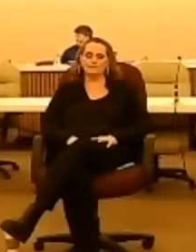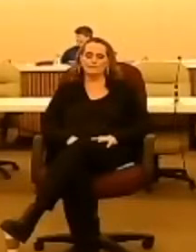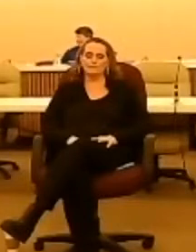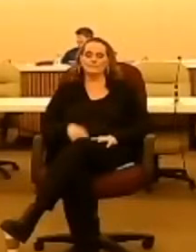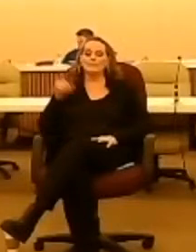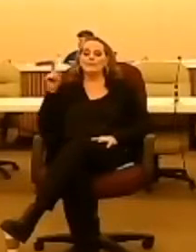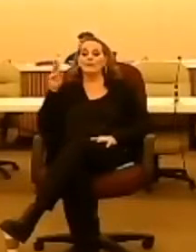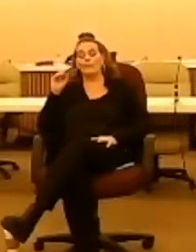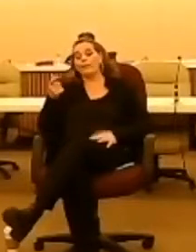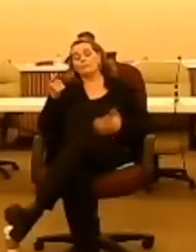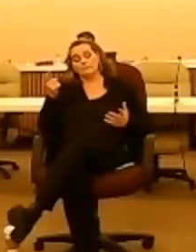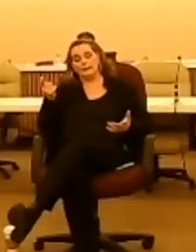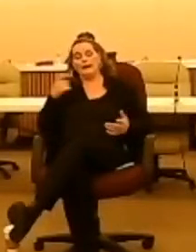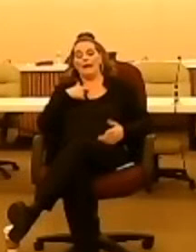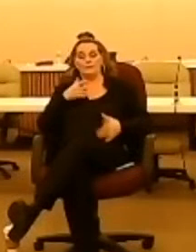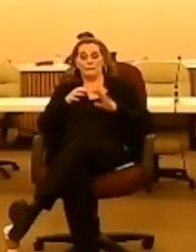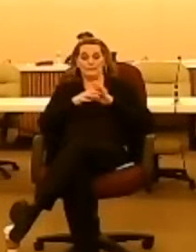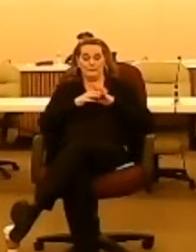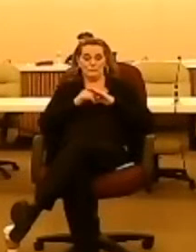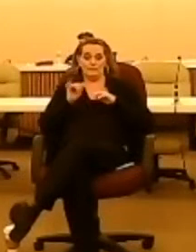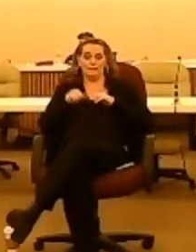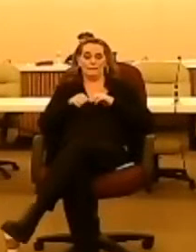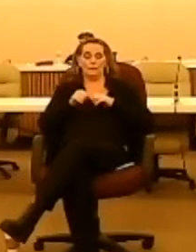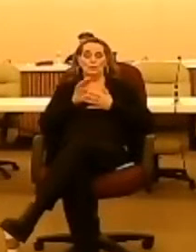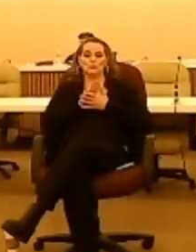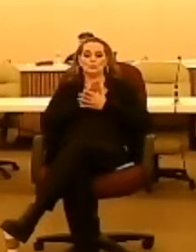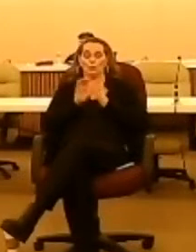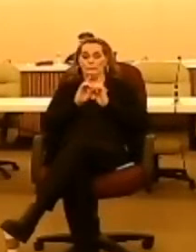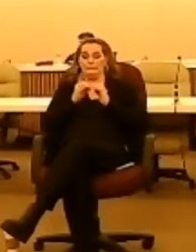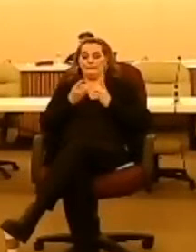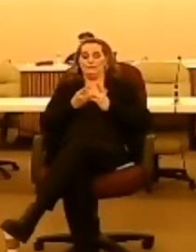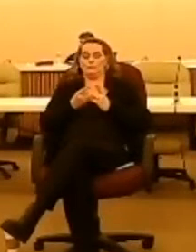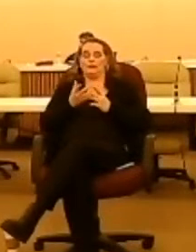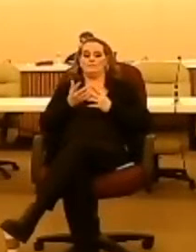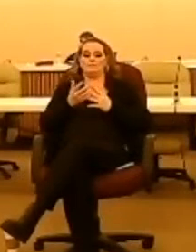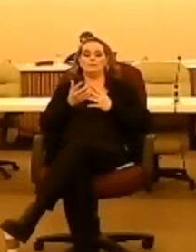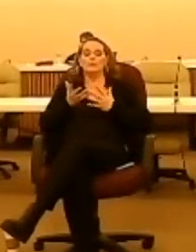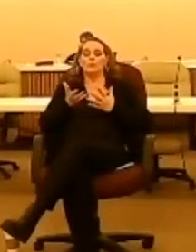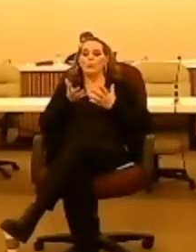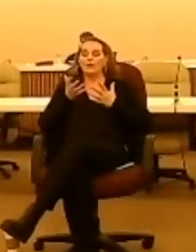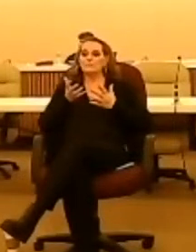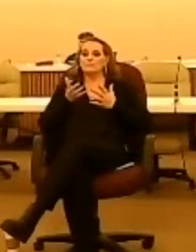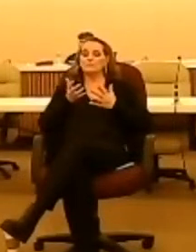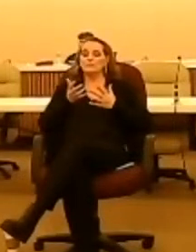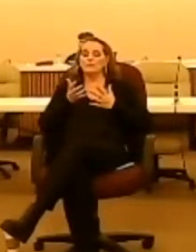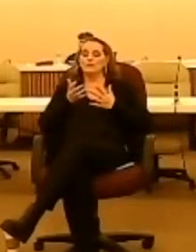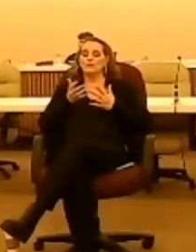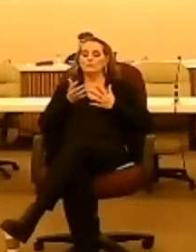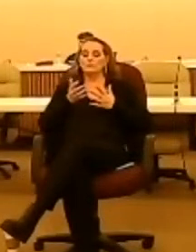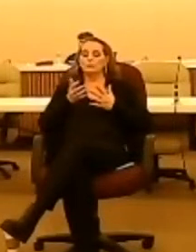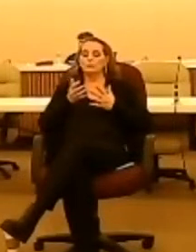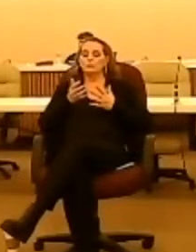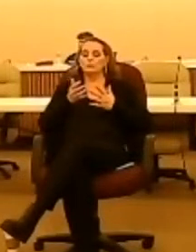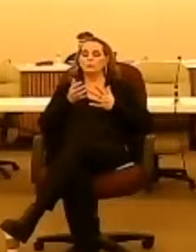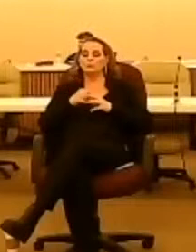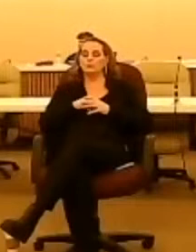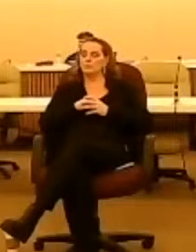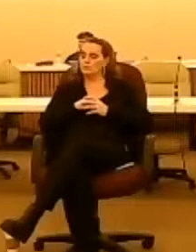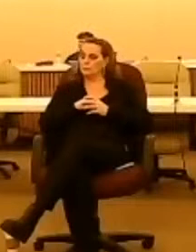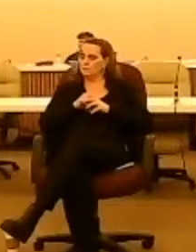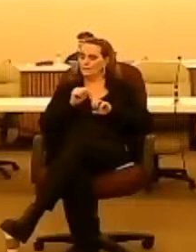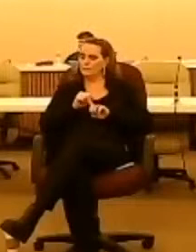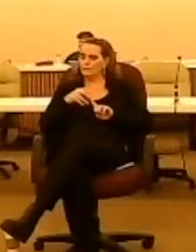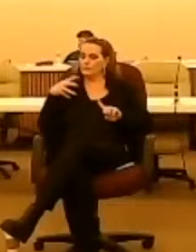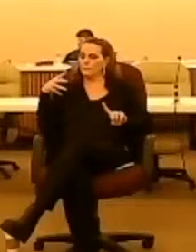Well, I was just going to mention that the school district is looking to expand and open